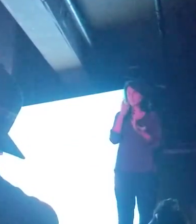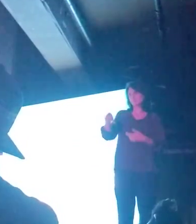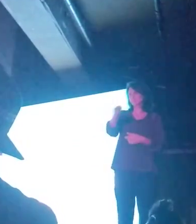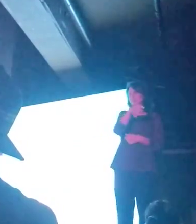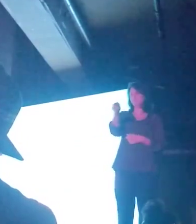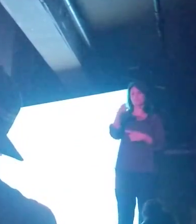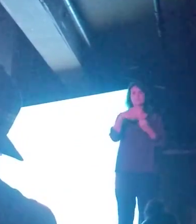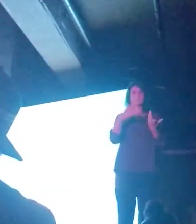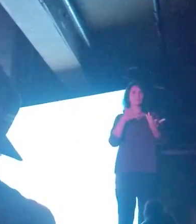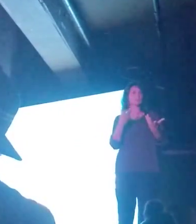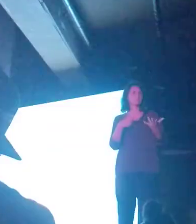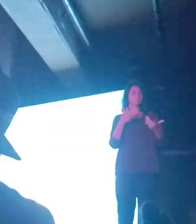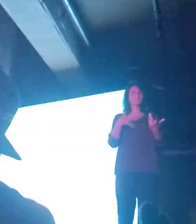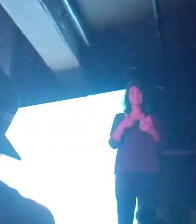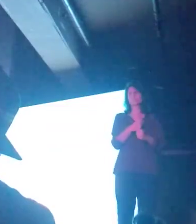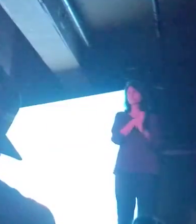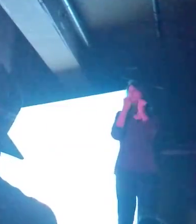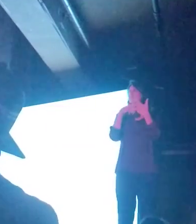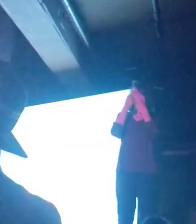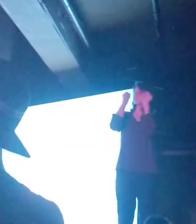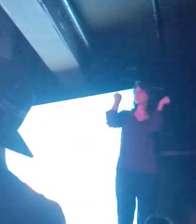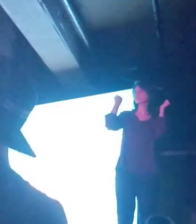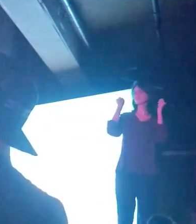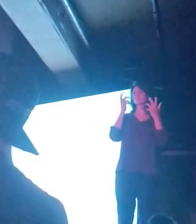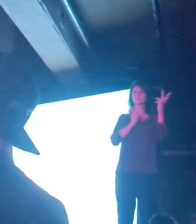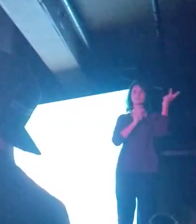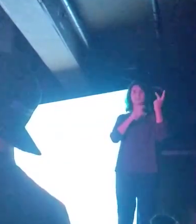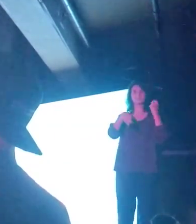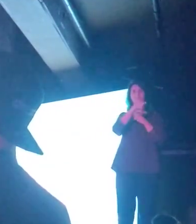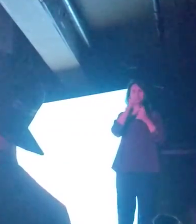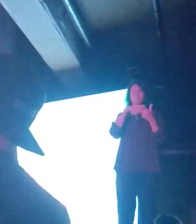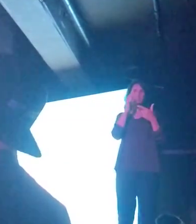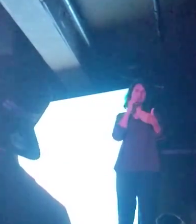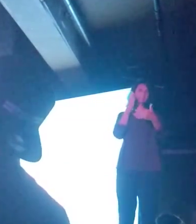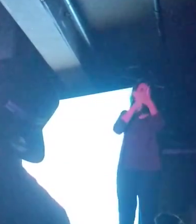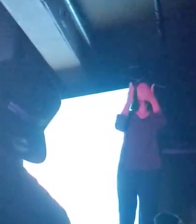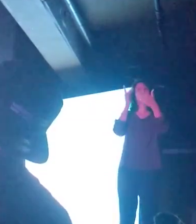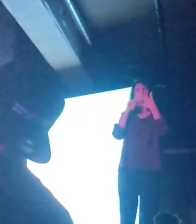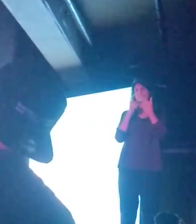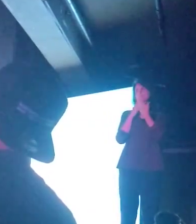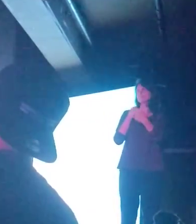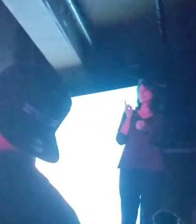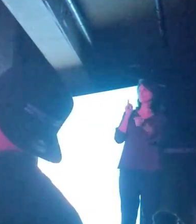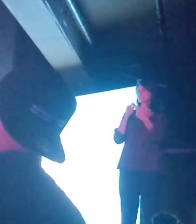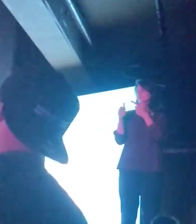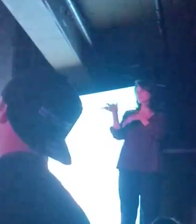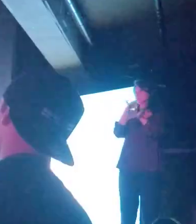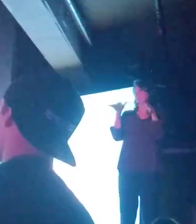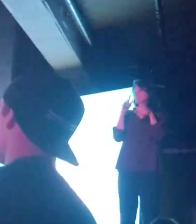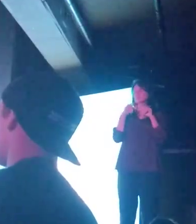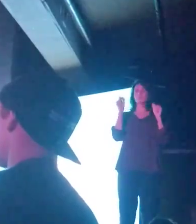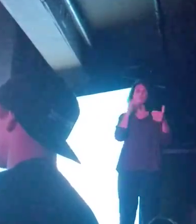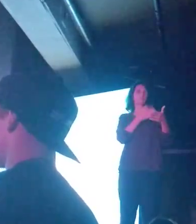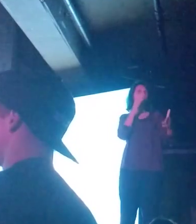feeling much freer to be biased in all kinds of ways, whether it's racist or misogynistic